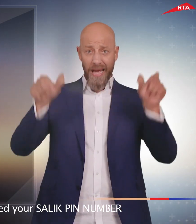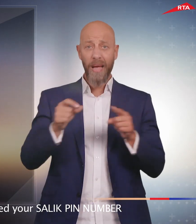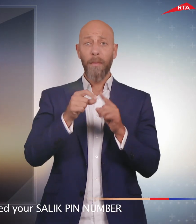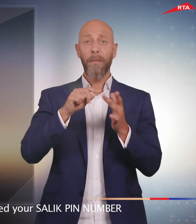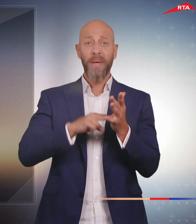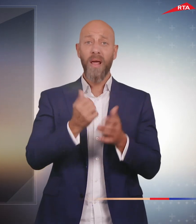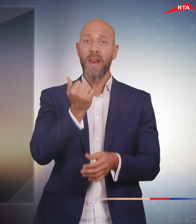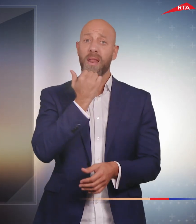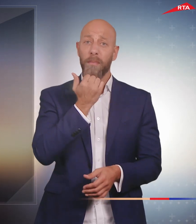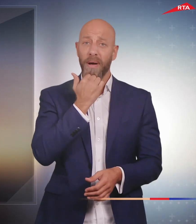number,